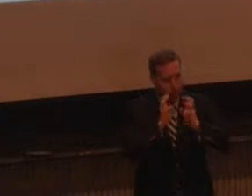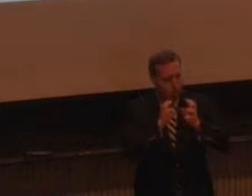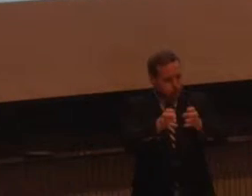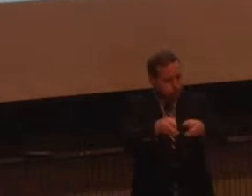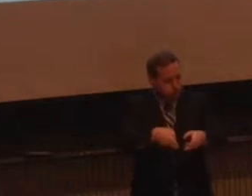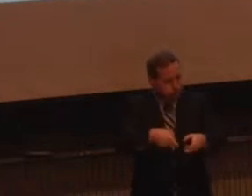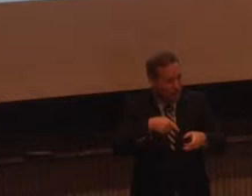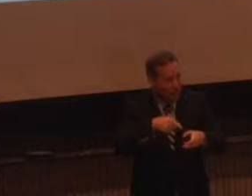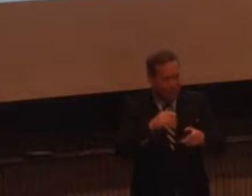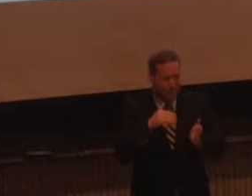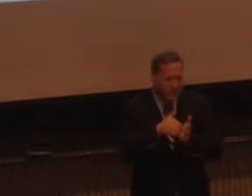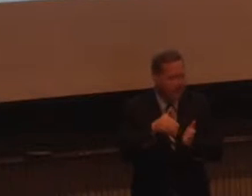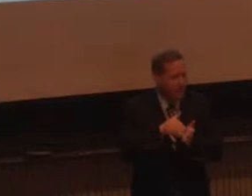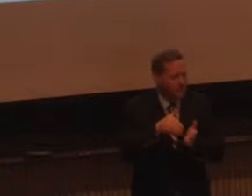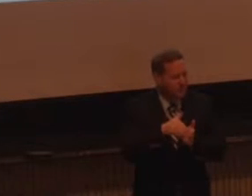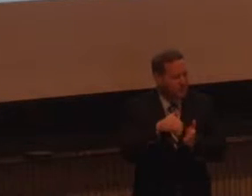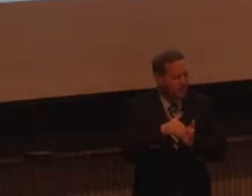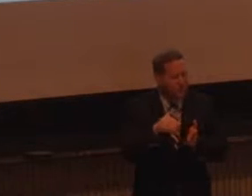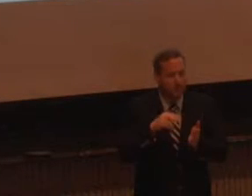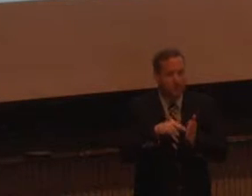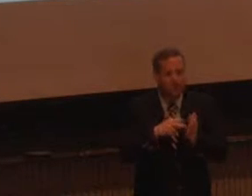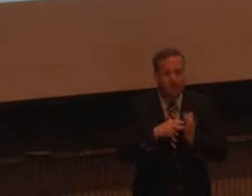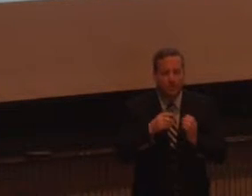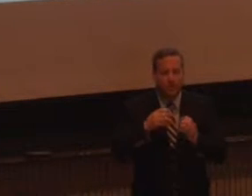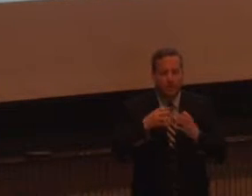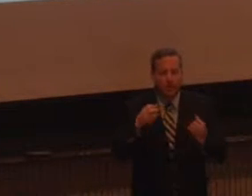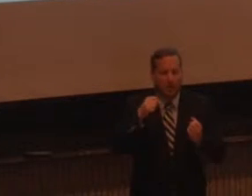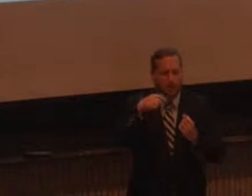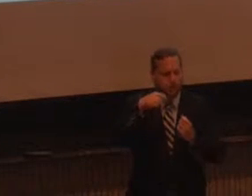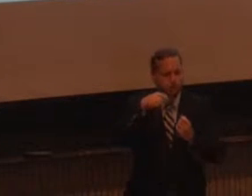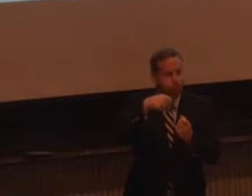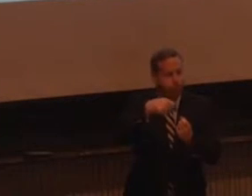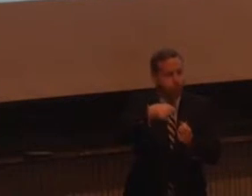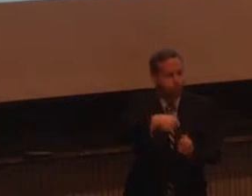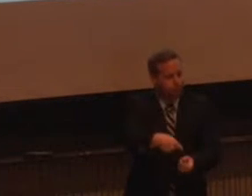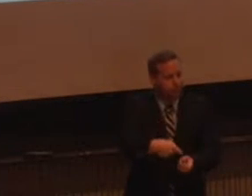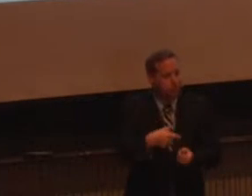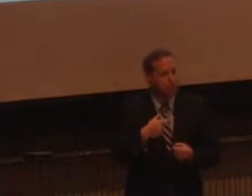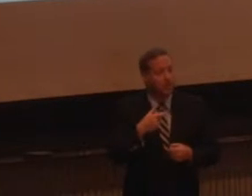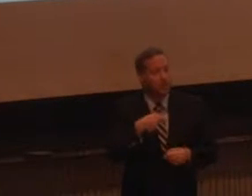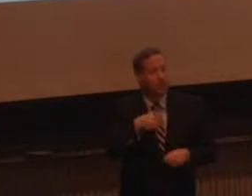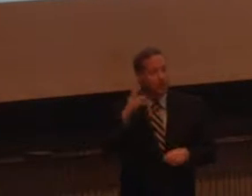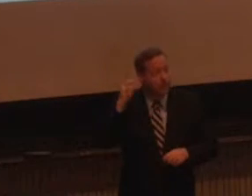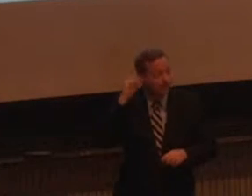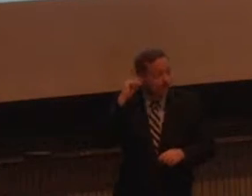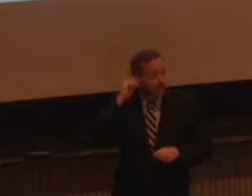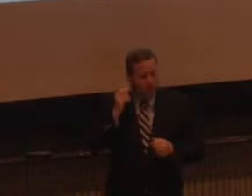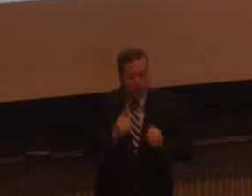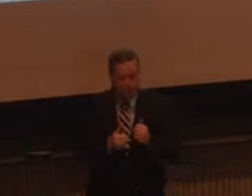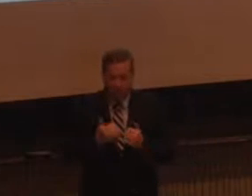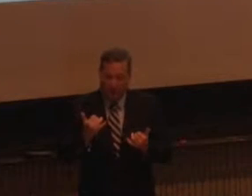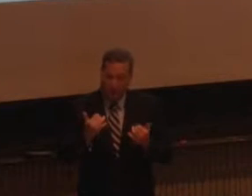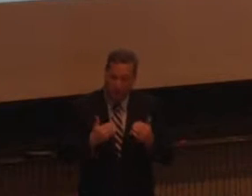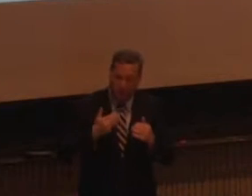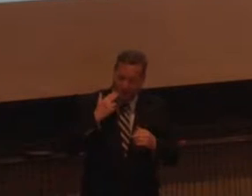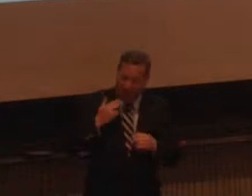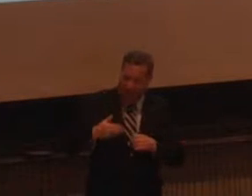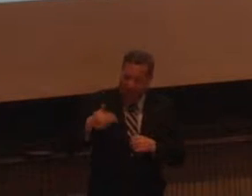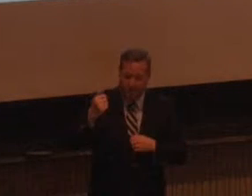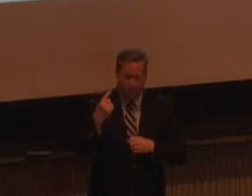as it were, it's a very different experience. There are millions of cochlea in your ear. They